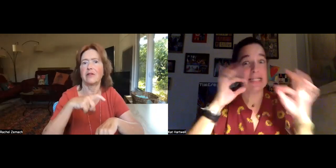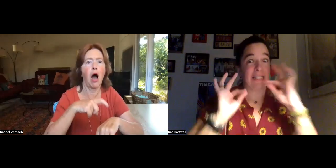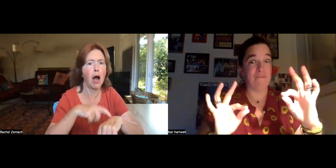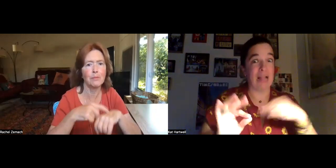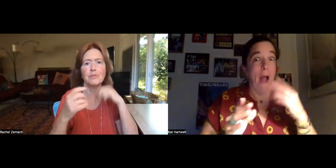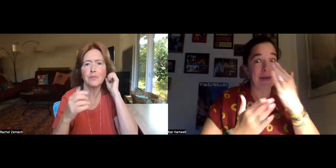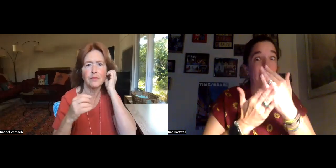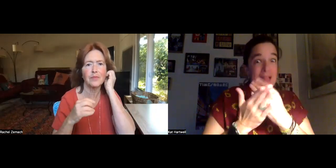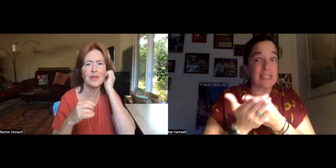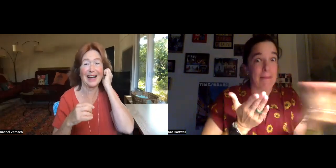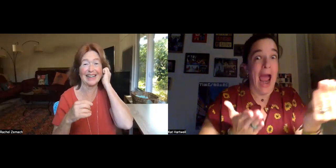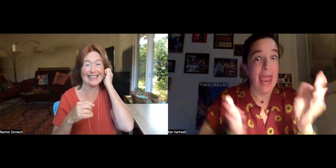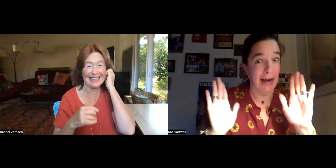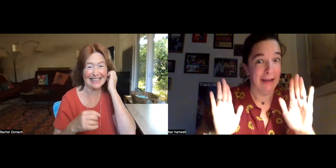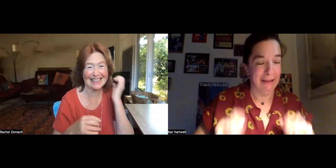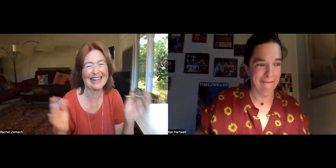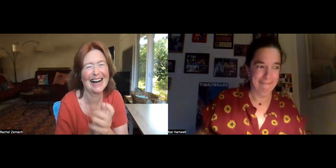Okay. Definitely, I'll be under this to buy it.